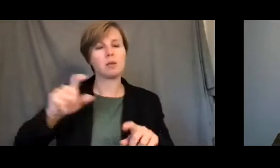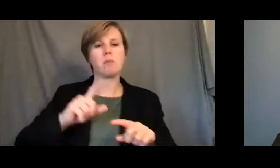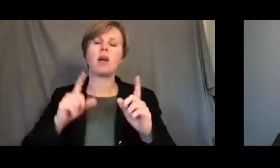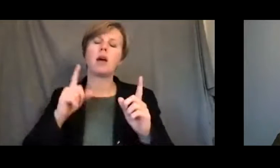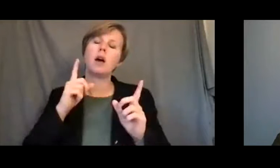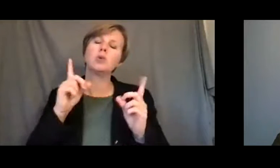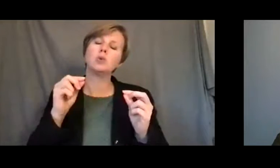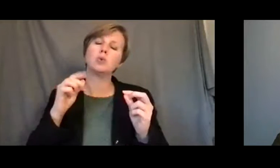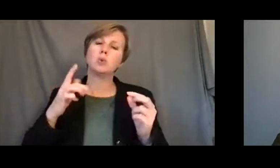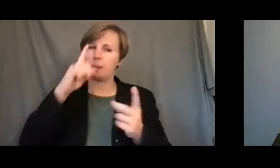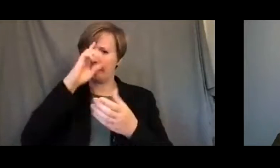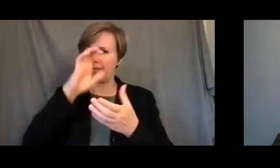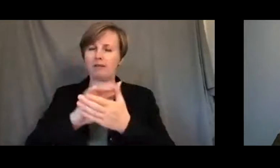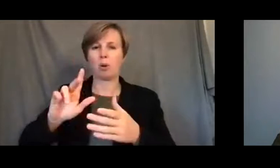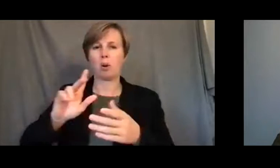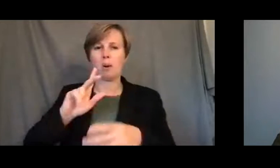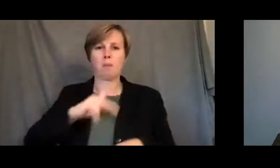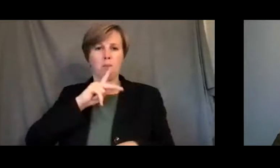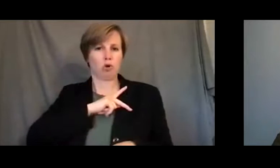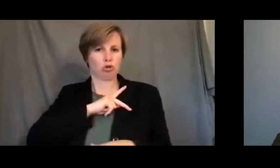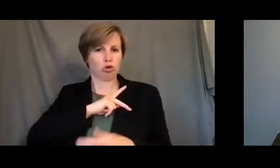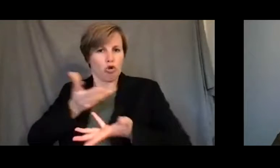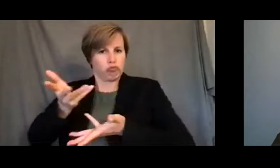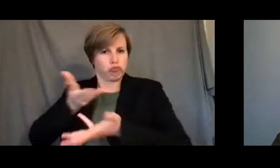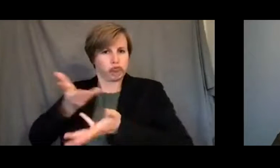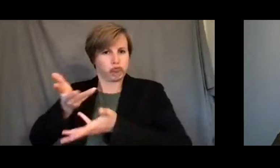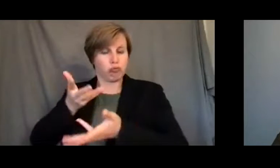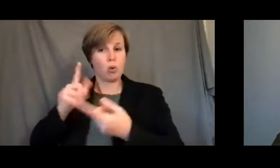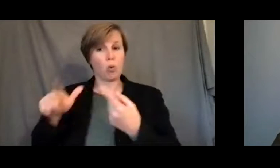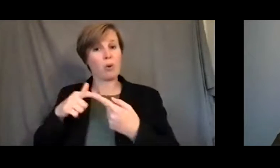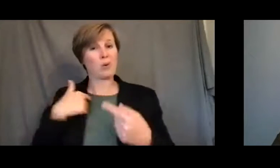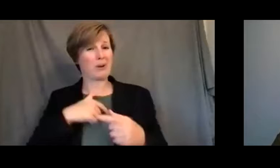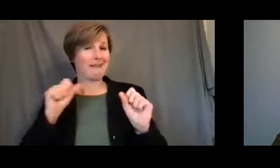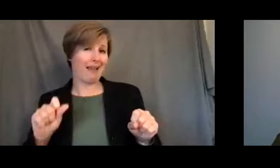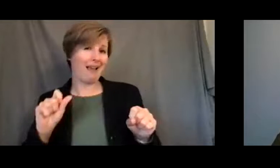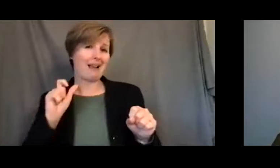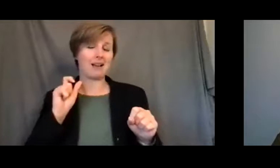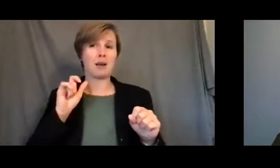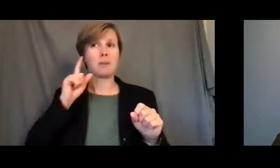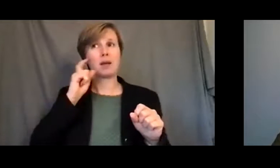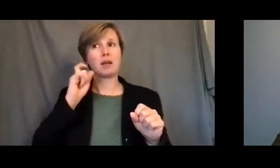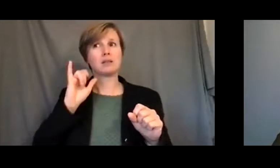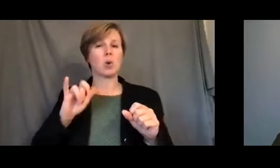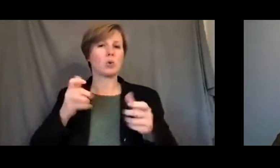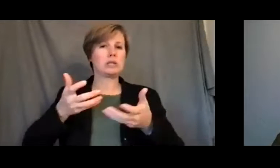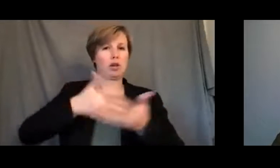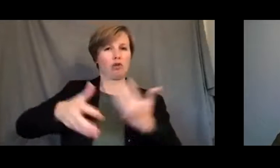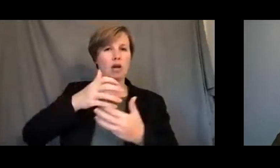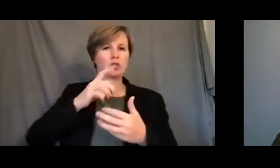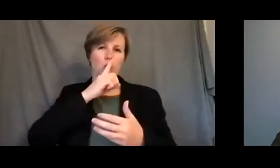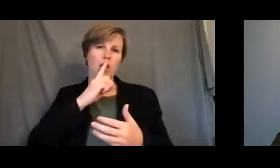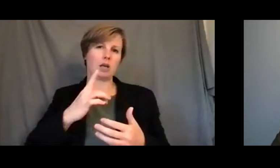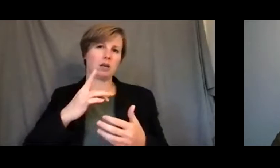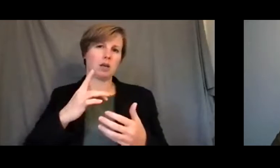for interpersonal contact when we can do that, and when there can be meaningful interactions. So I